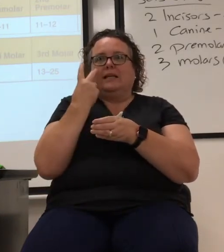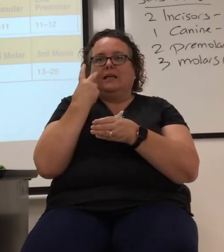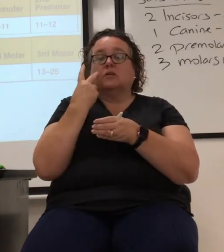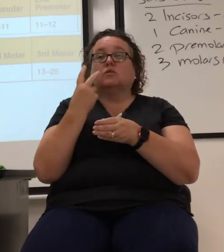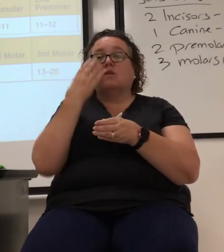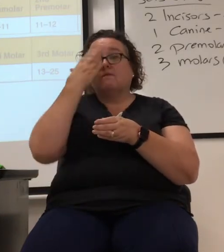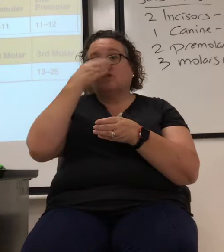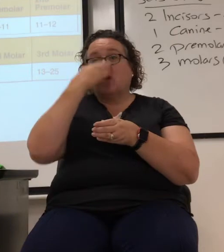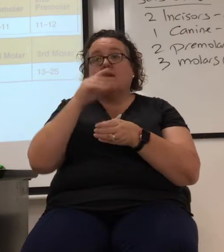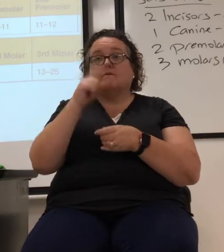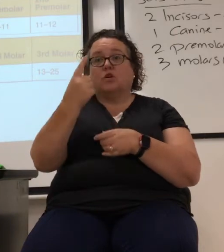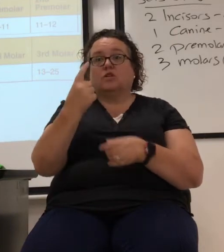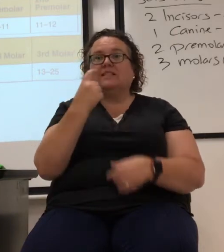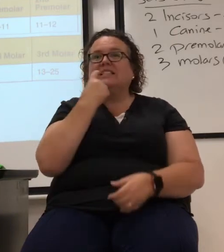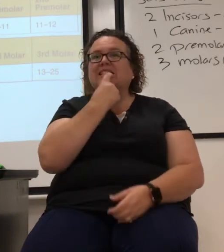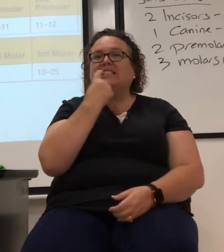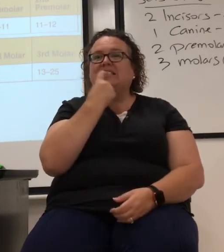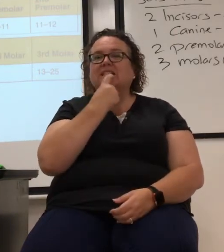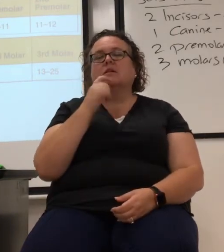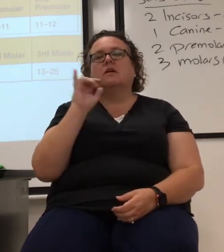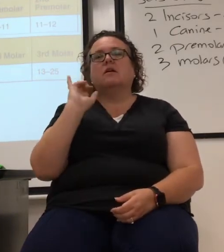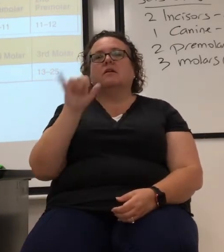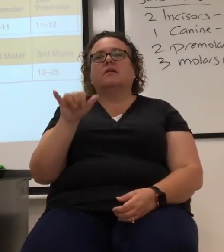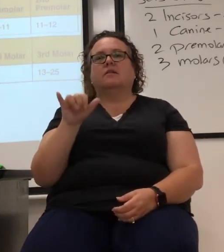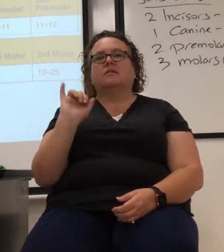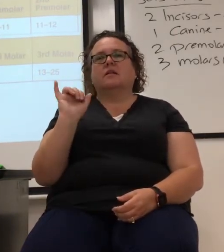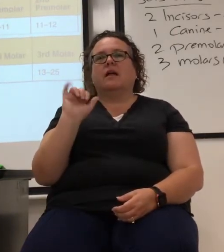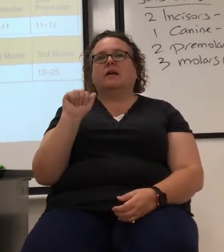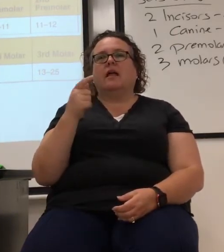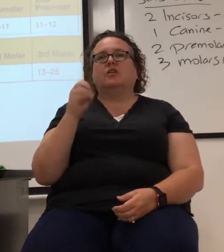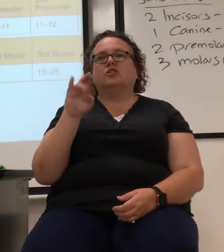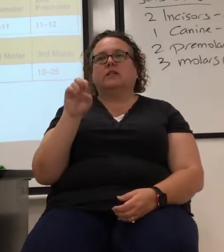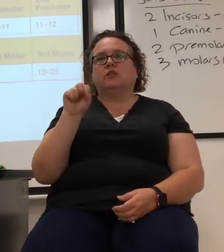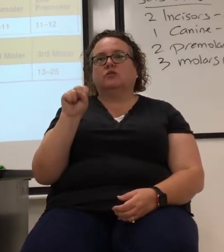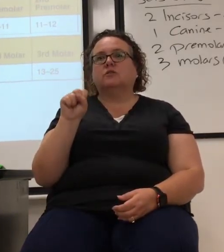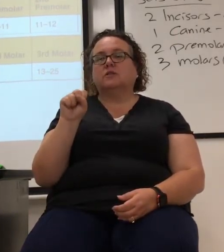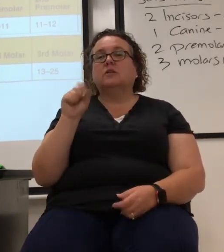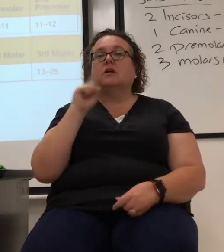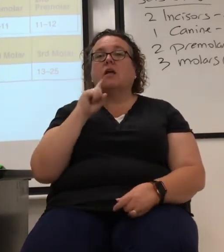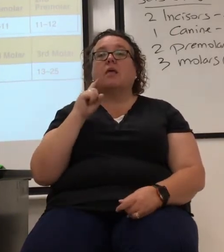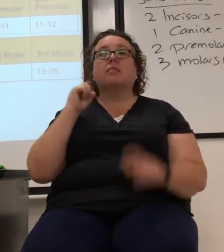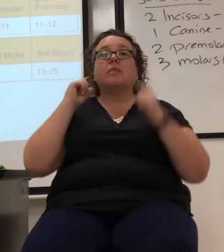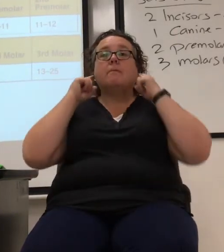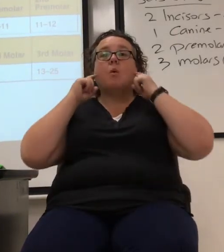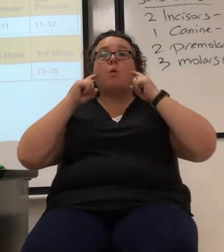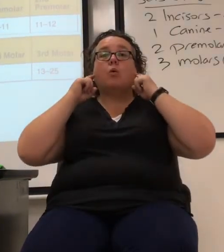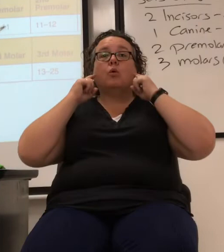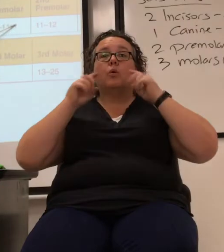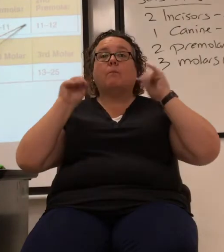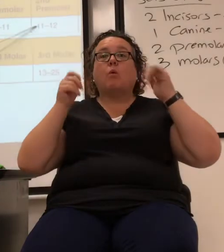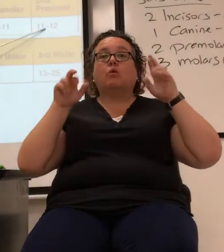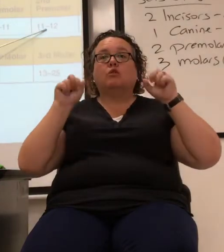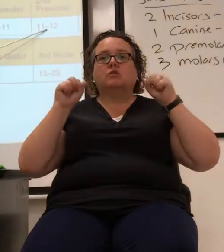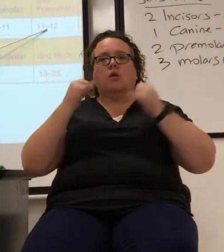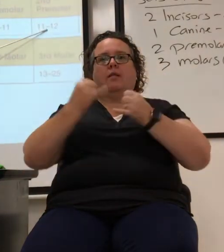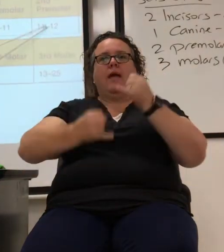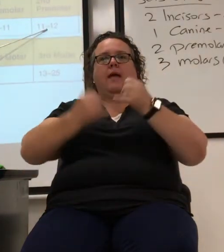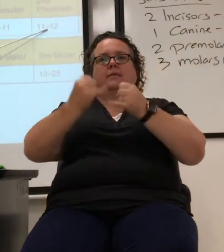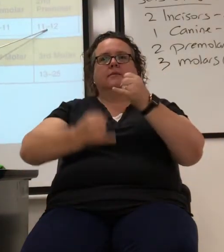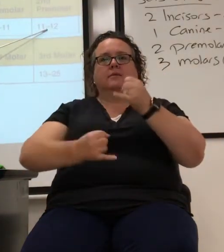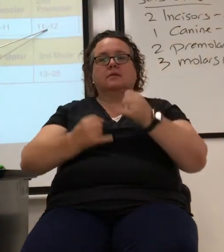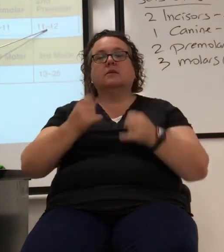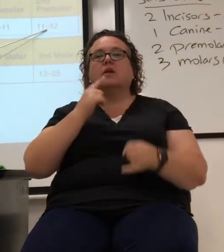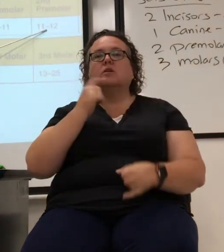teeth come out first. This is like age in years. Okay, the molars come out last.